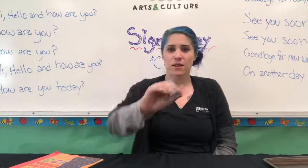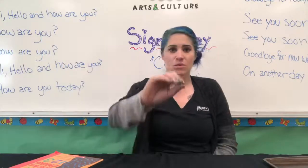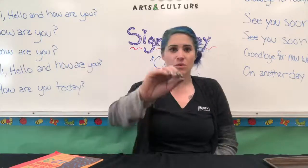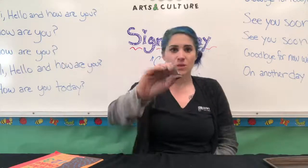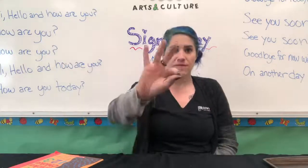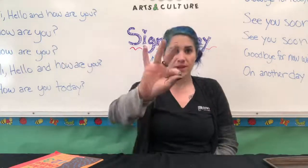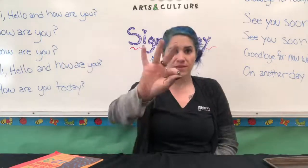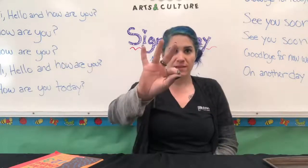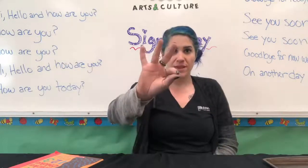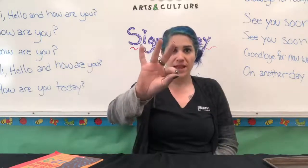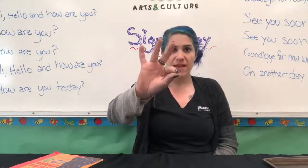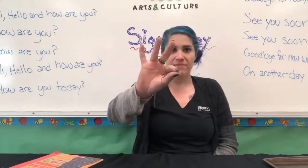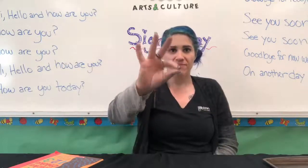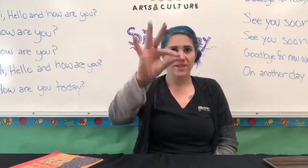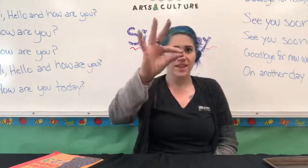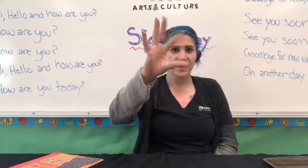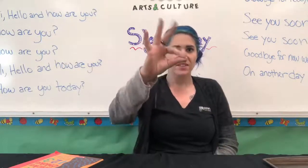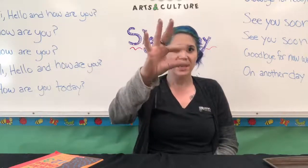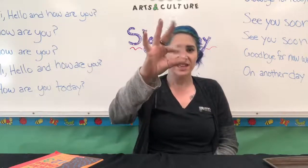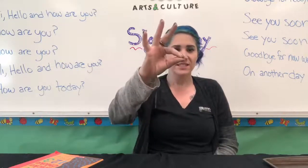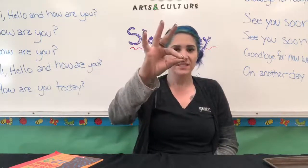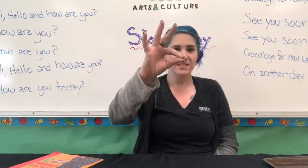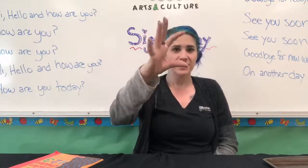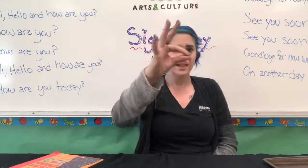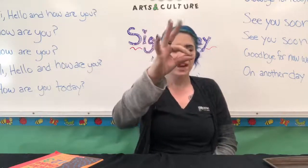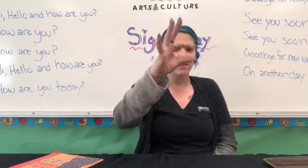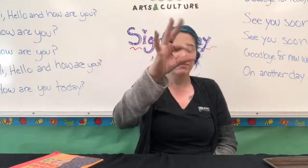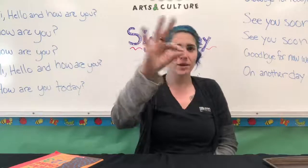you put your fingers up like that? You see like this, kind of like a bird?